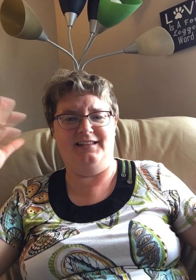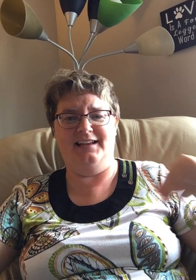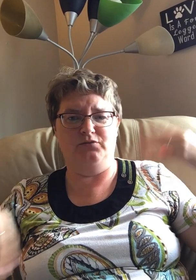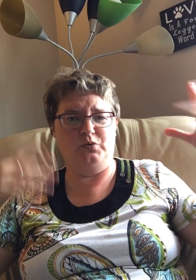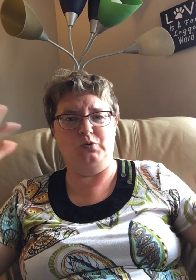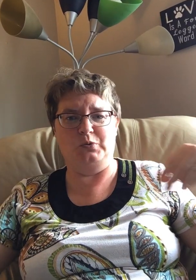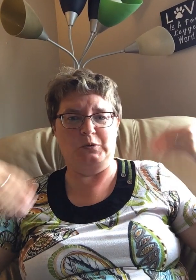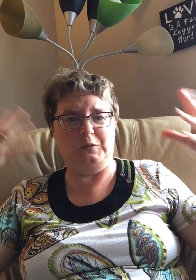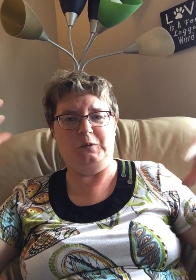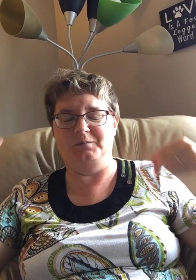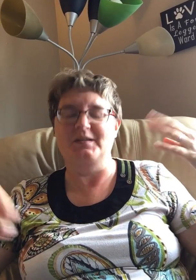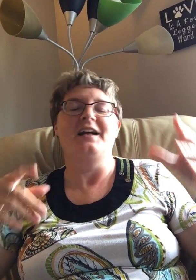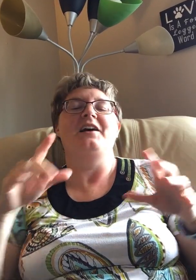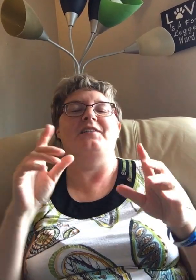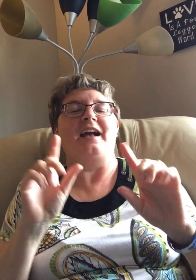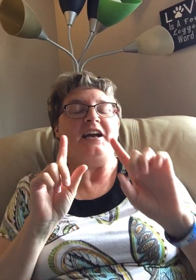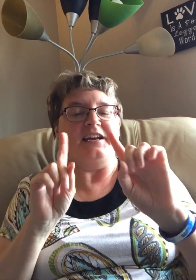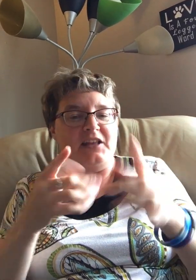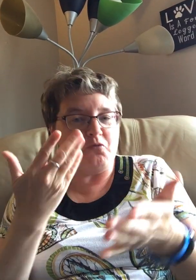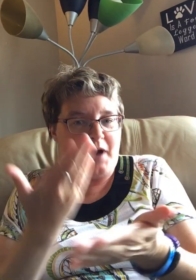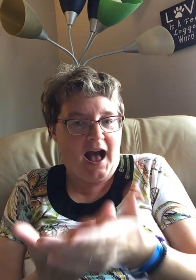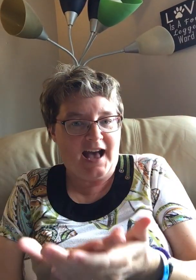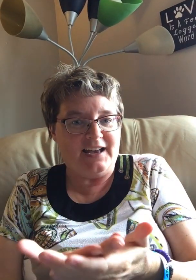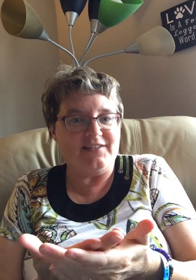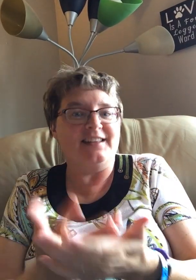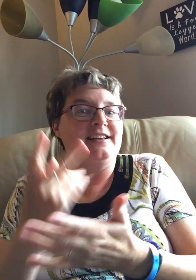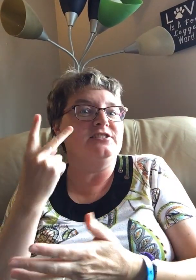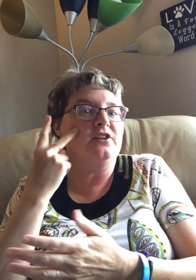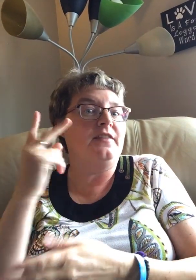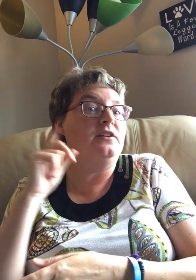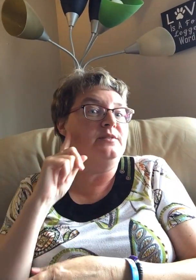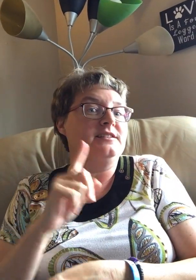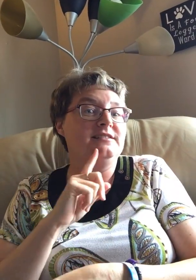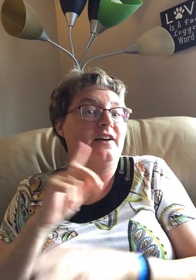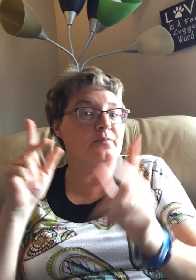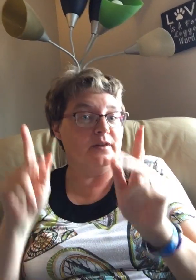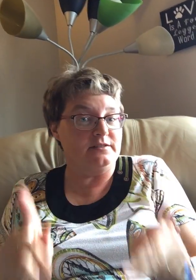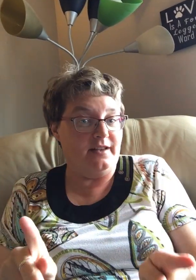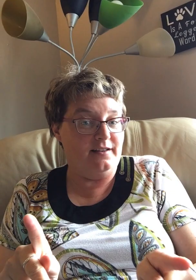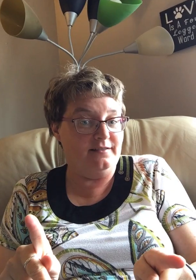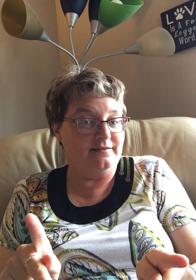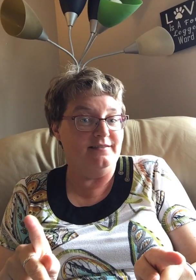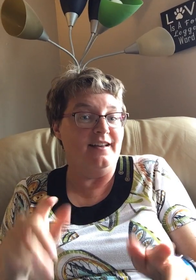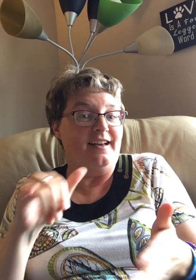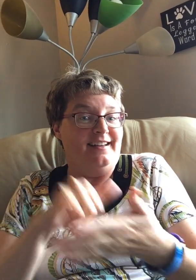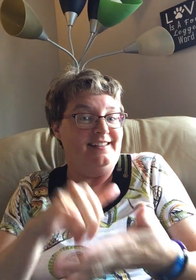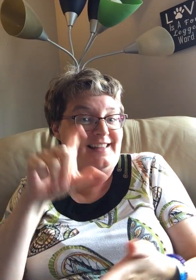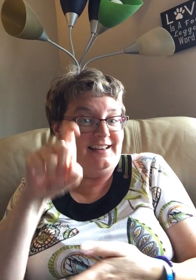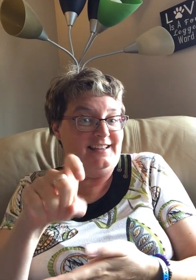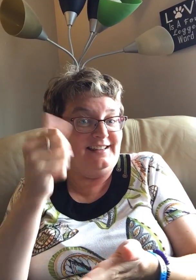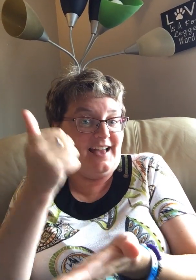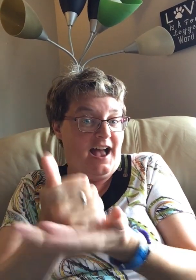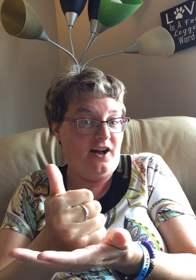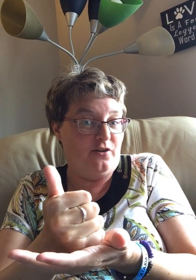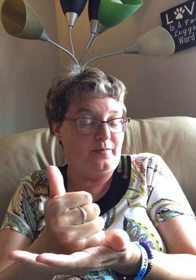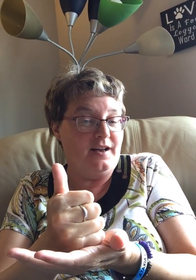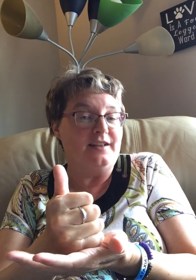lights. Okay, and they arrived and they saw that it was a deaf person that needed the help.